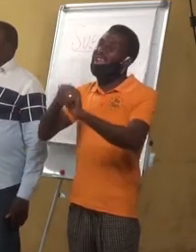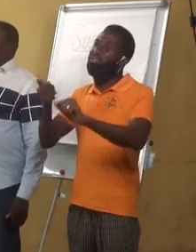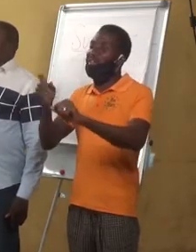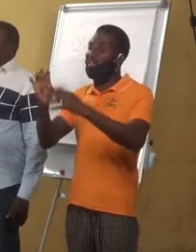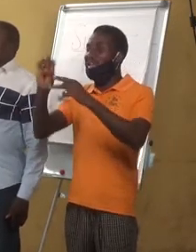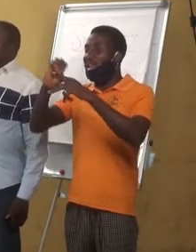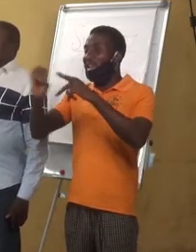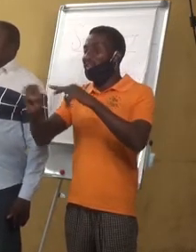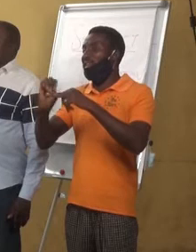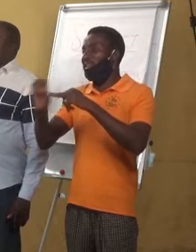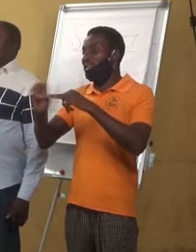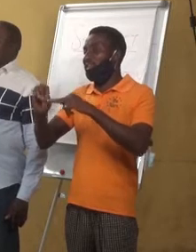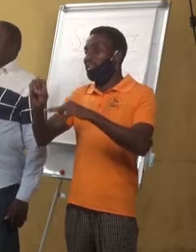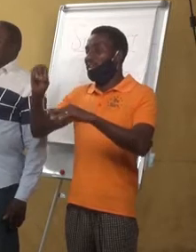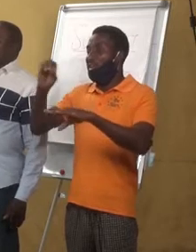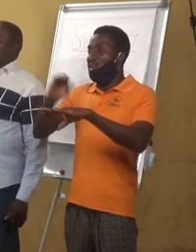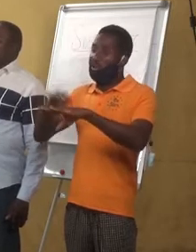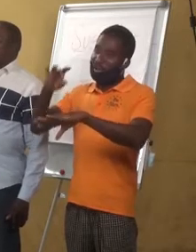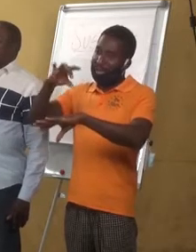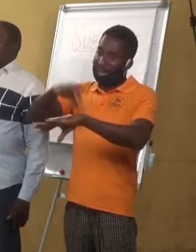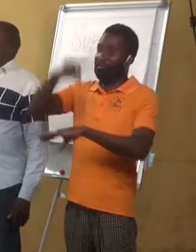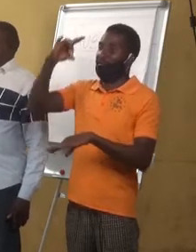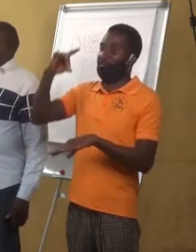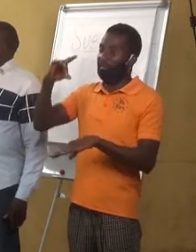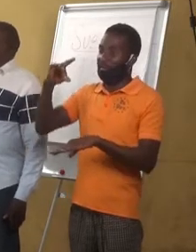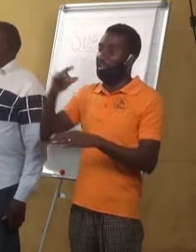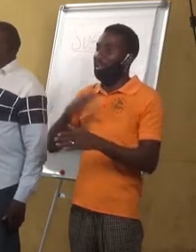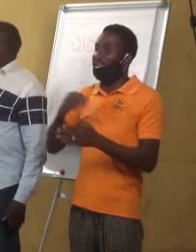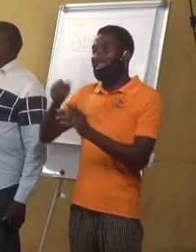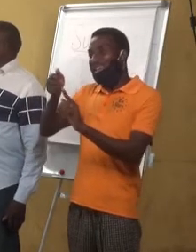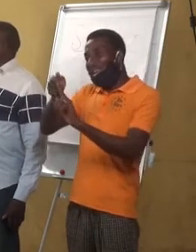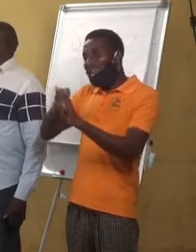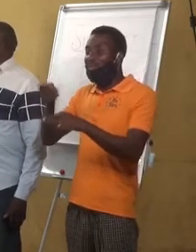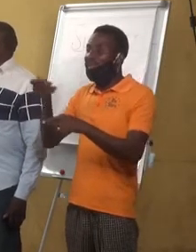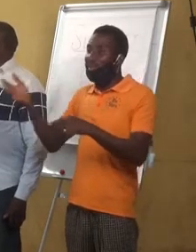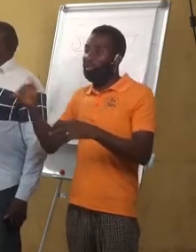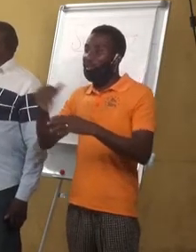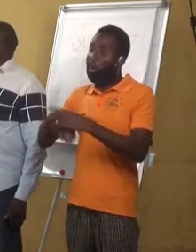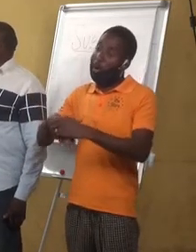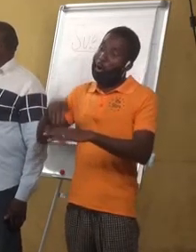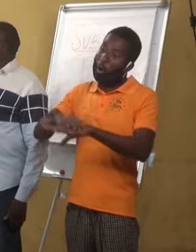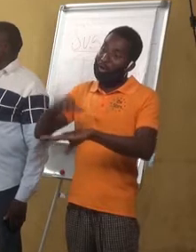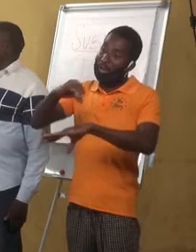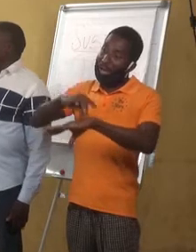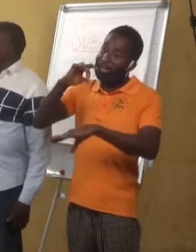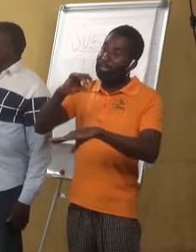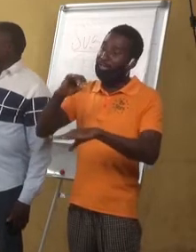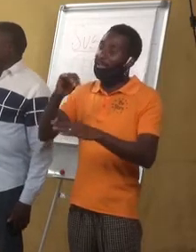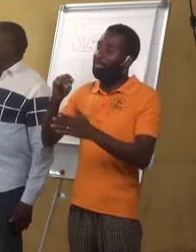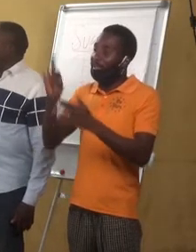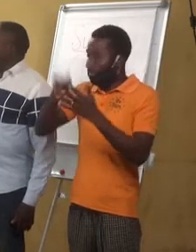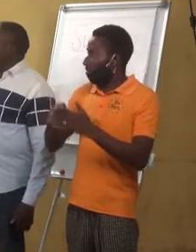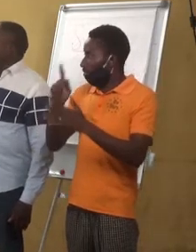element, because everything on earth is made of what we call elements. This is our periodic table. As you can see, it is